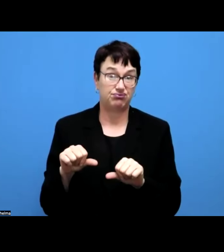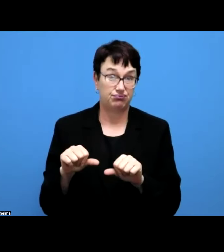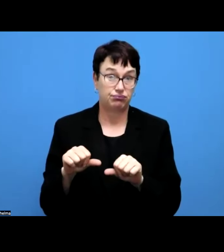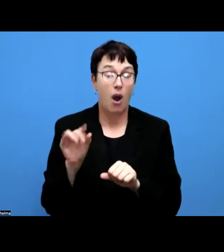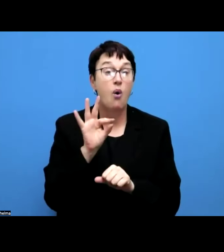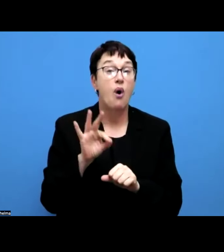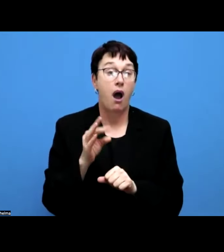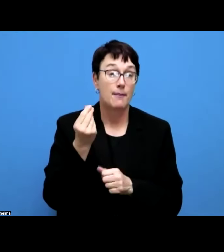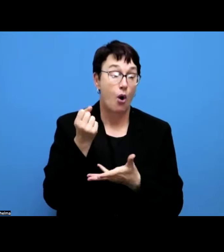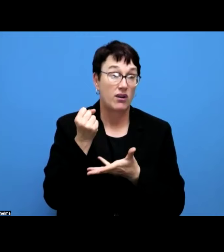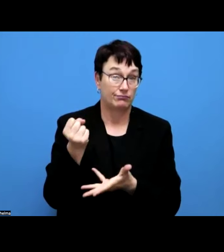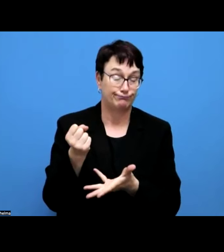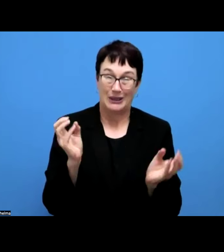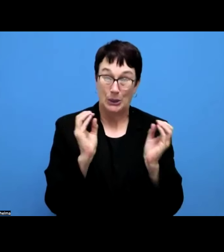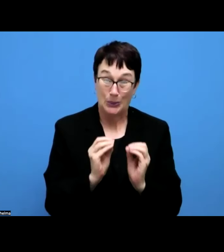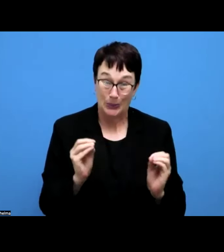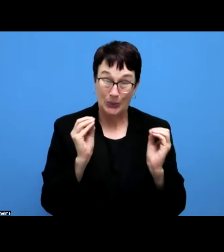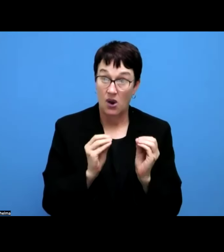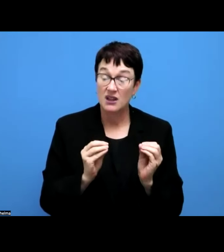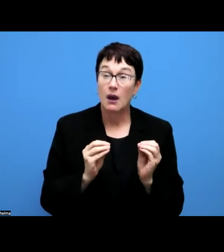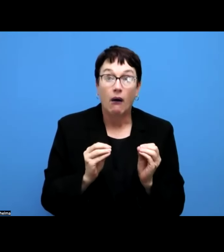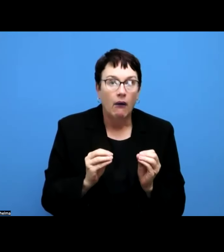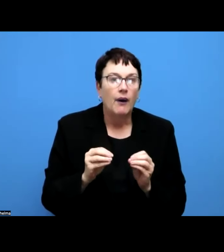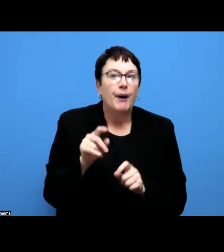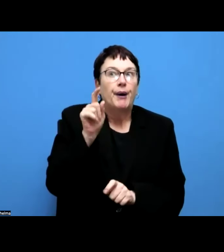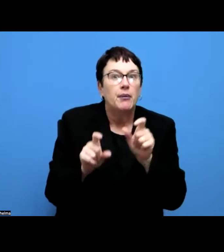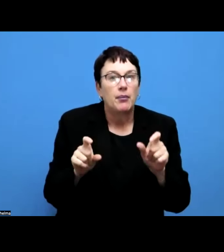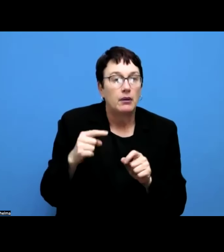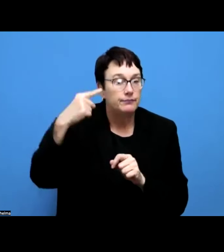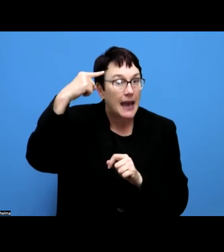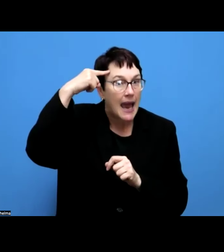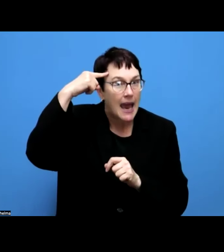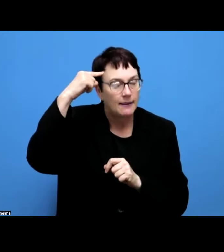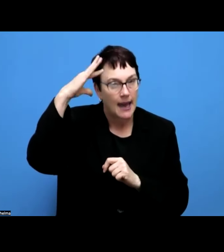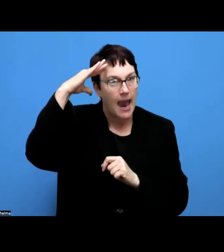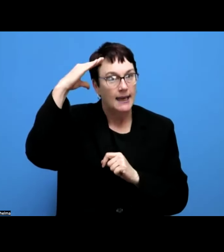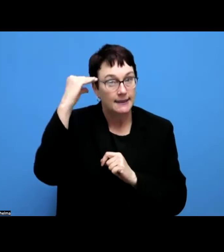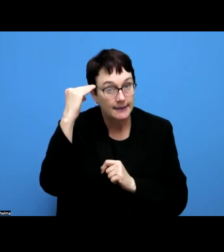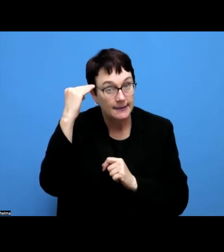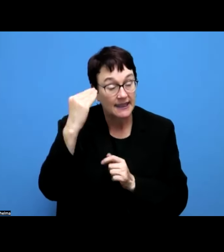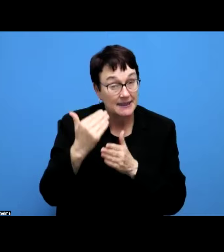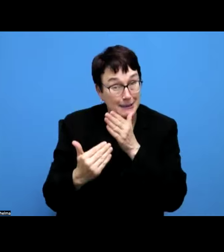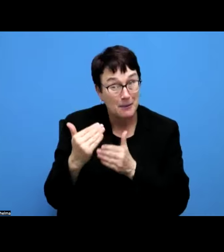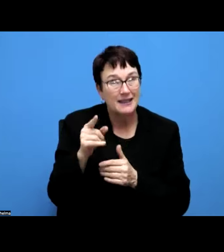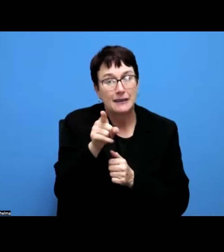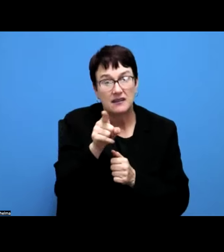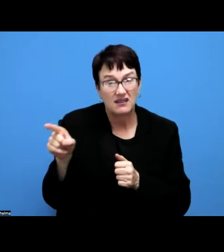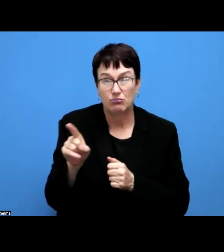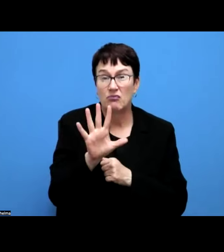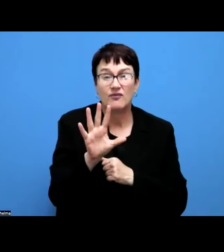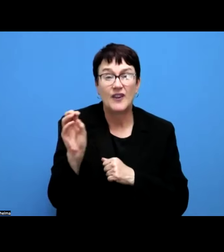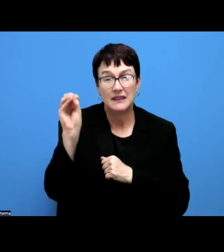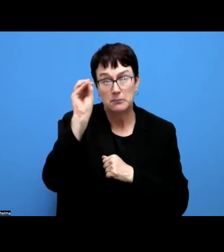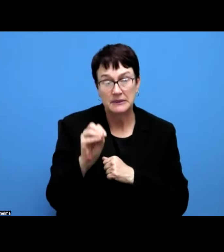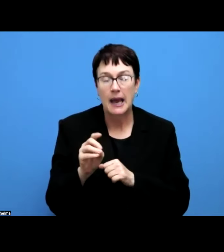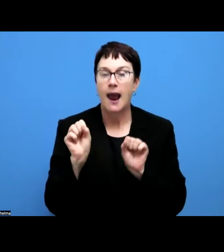is affordable for less than half of people with intellectual disabilities. So really a low number. And when we